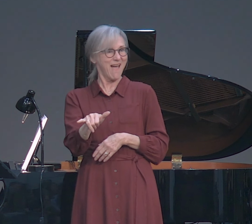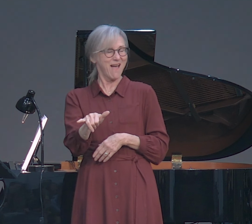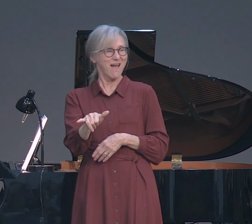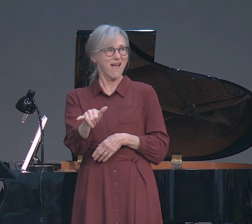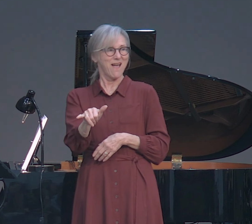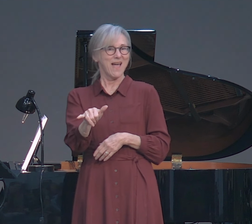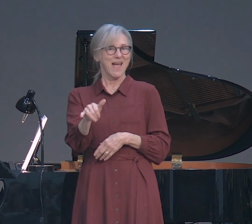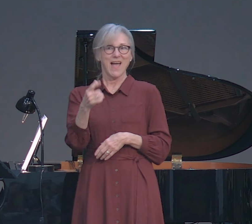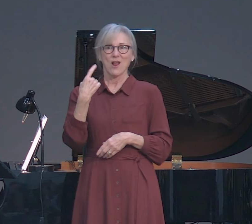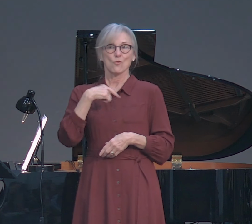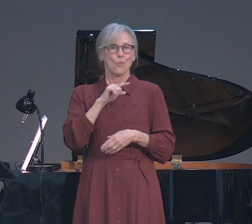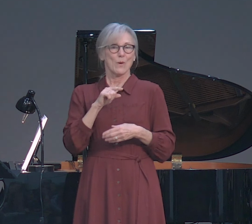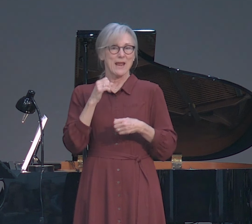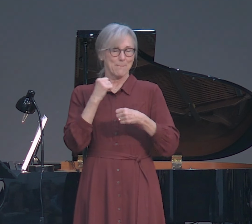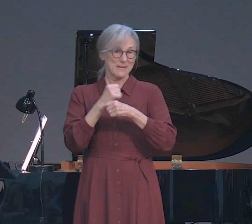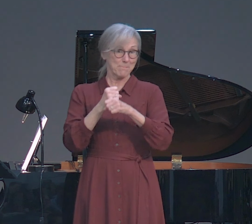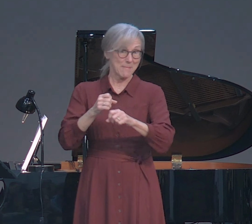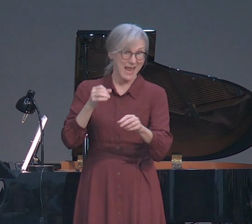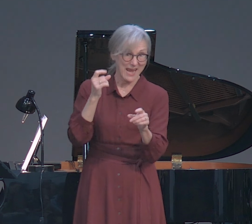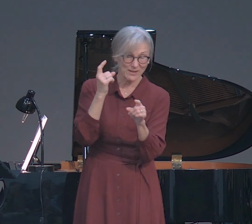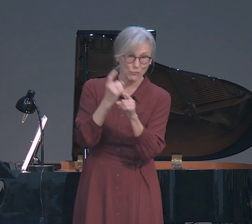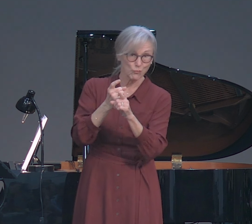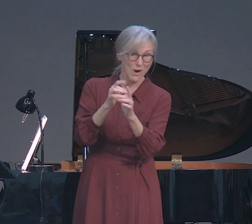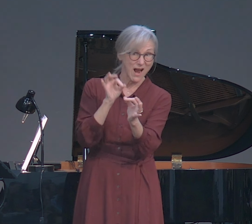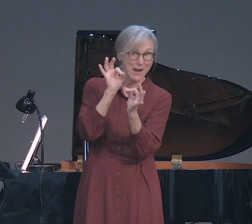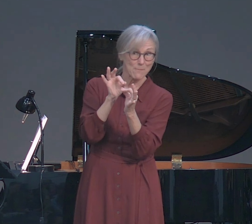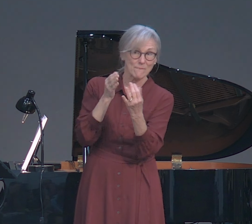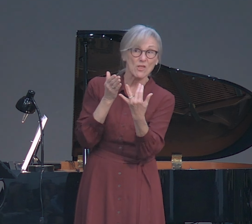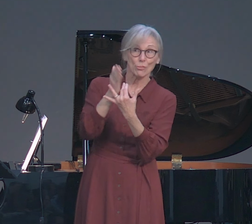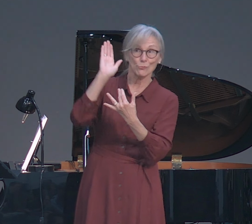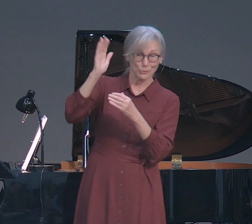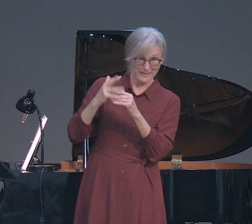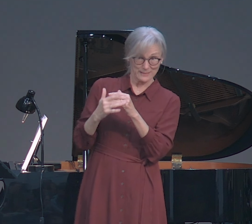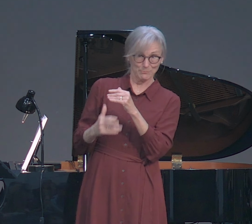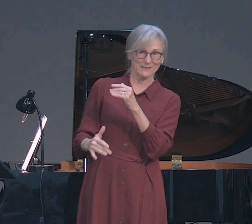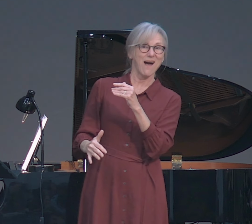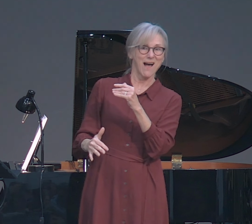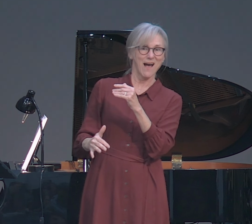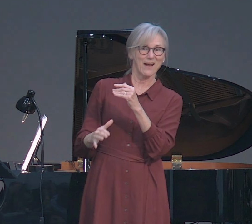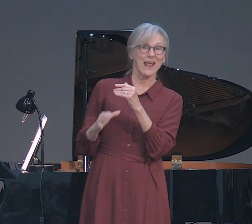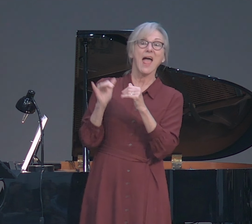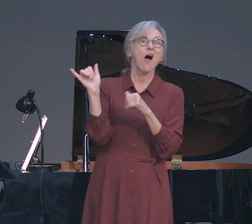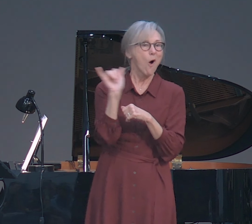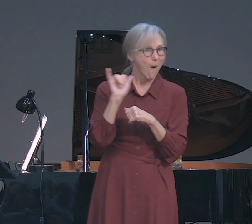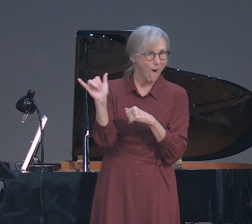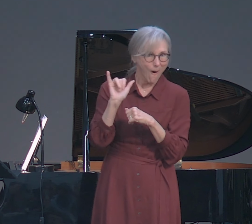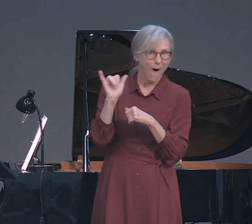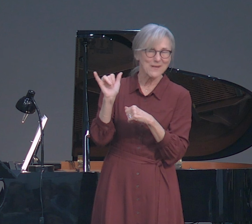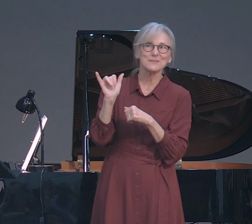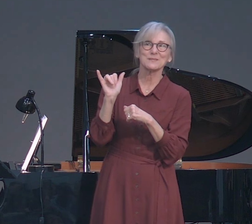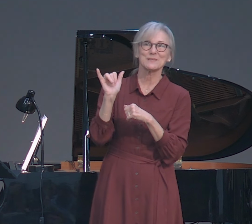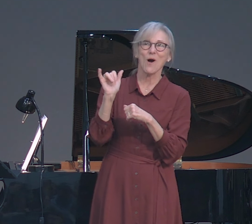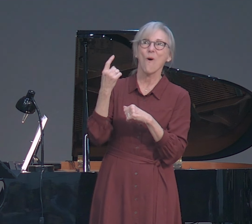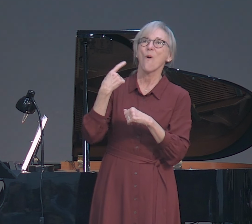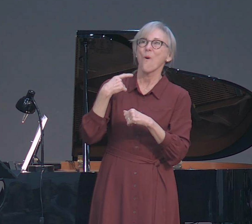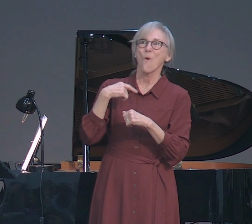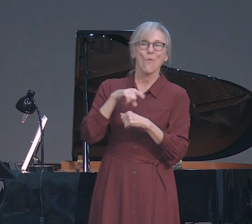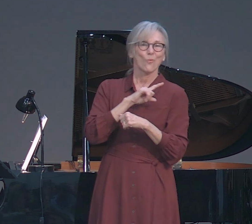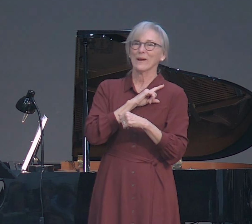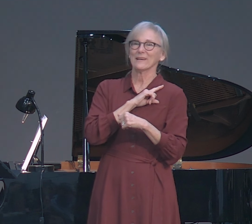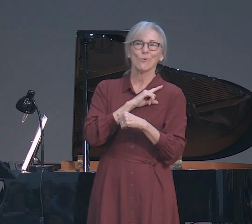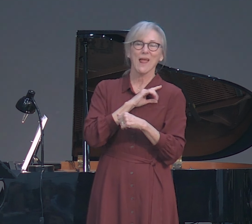been justified by his blood, much more shall we be saved by